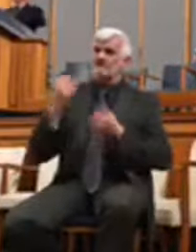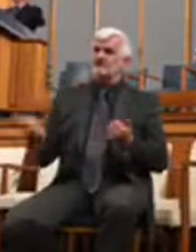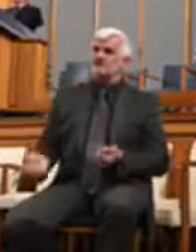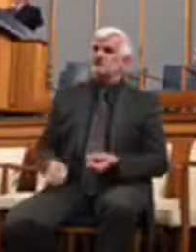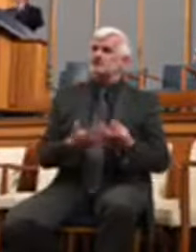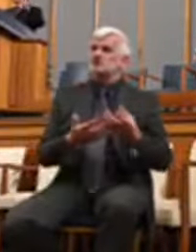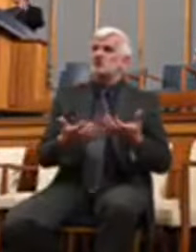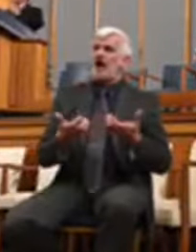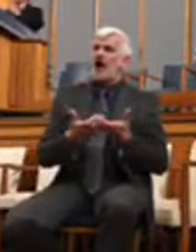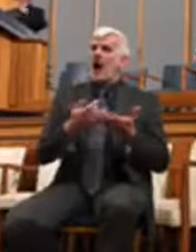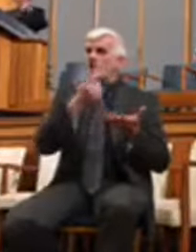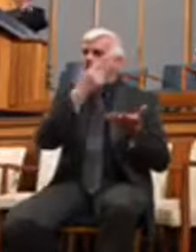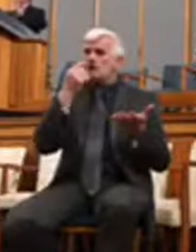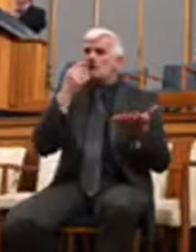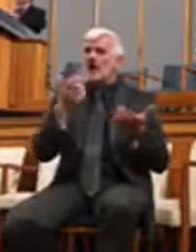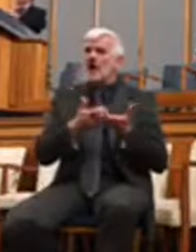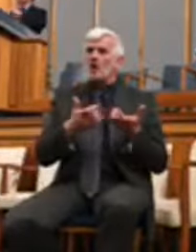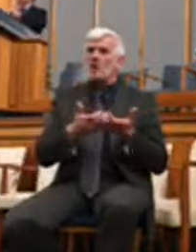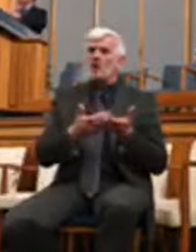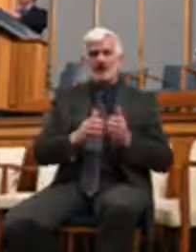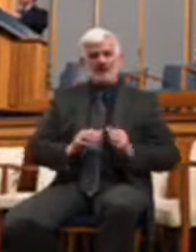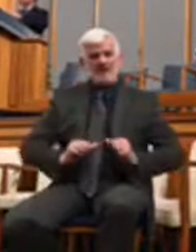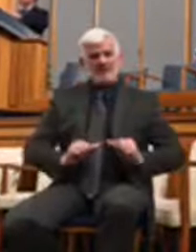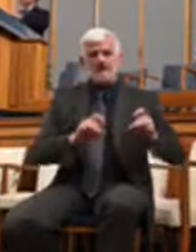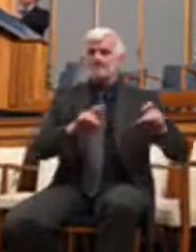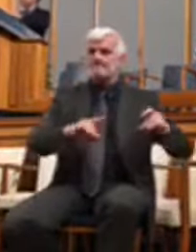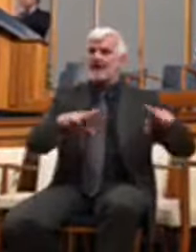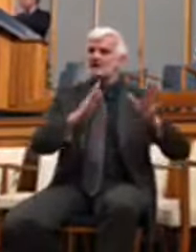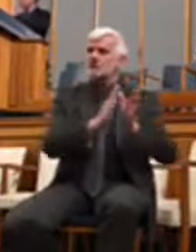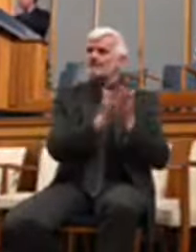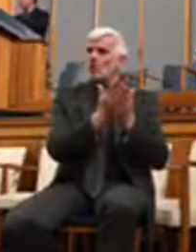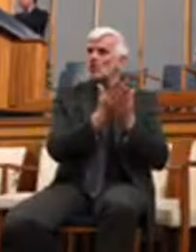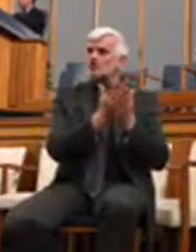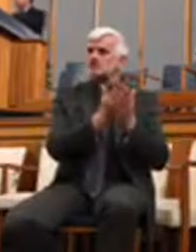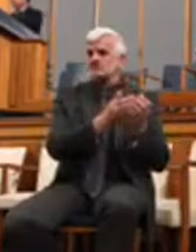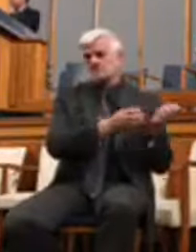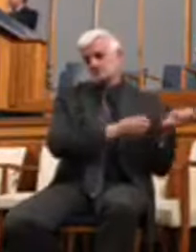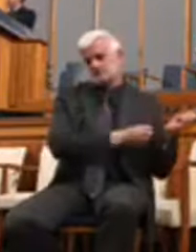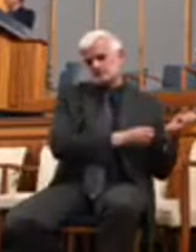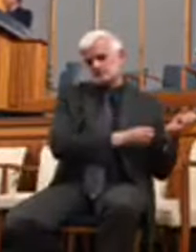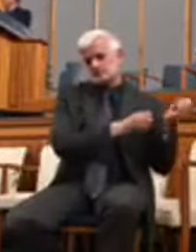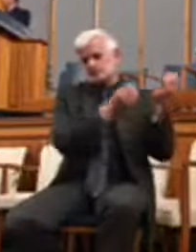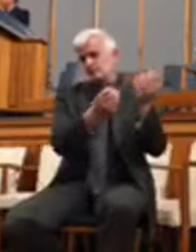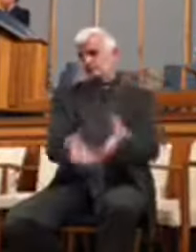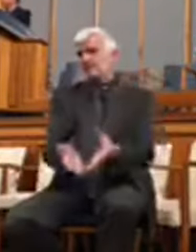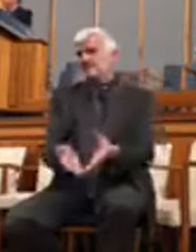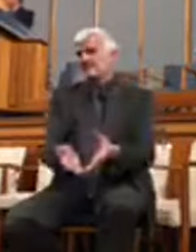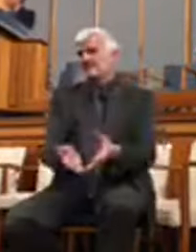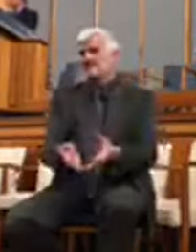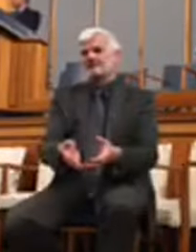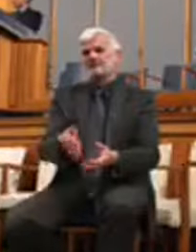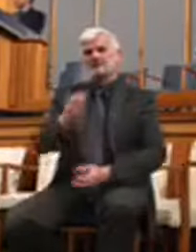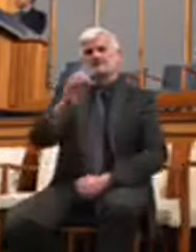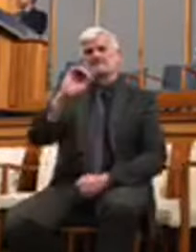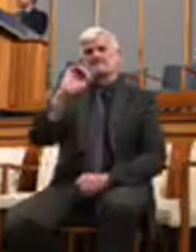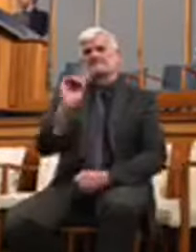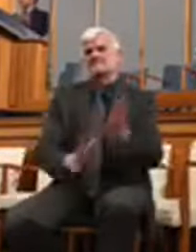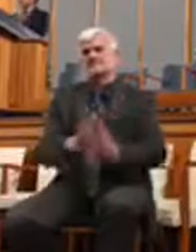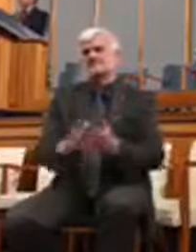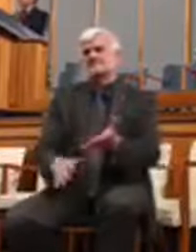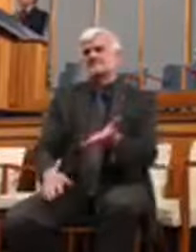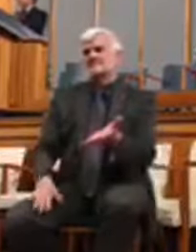all their books, the books they were using in order to snare and trick people with their